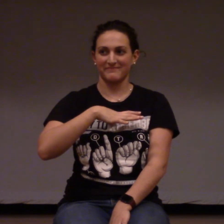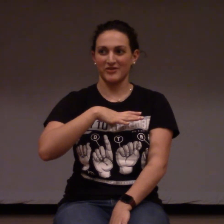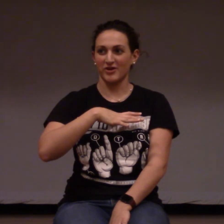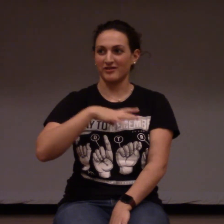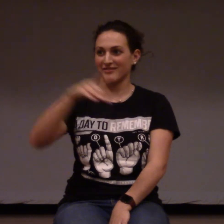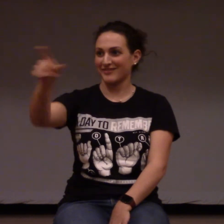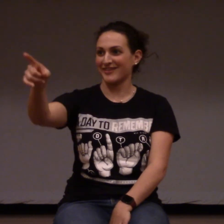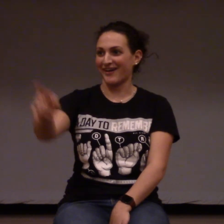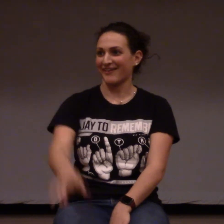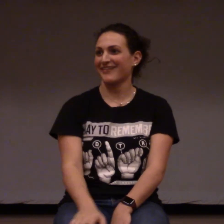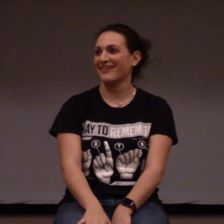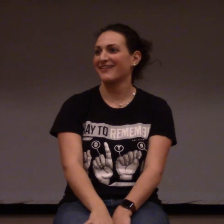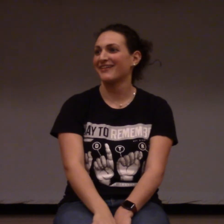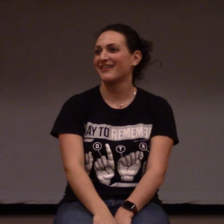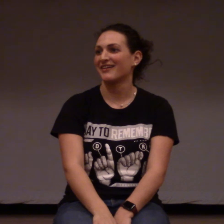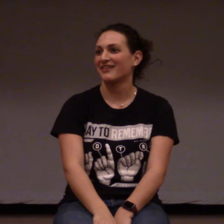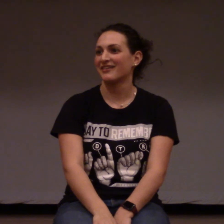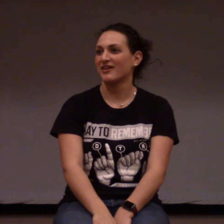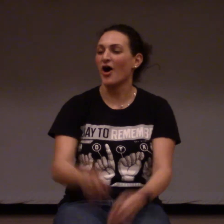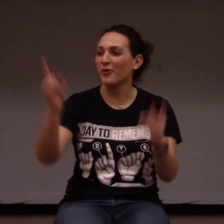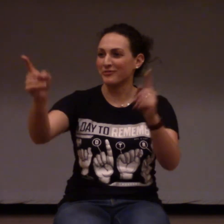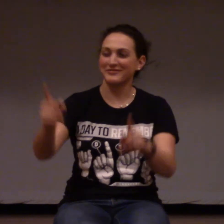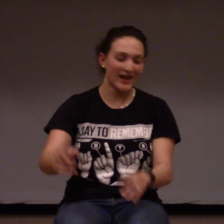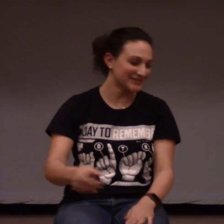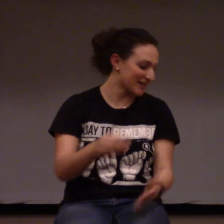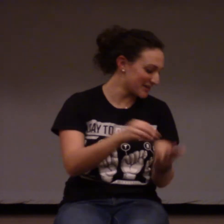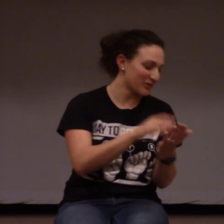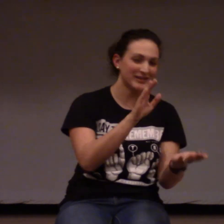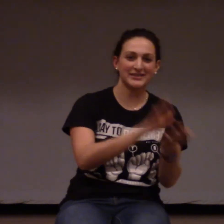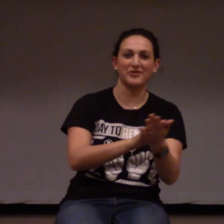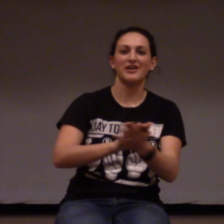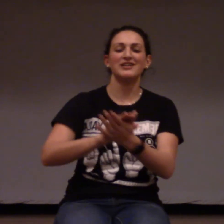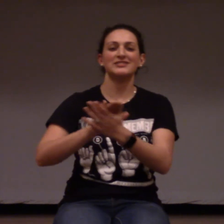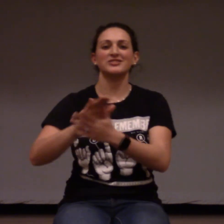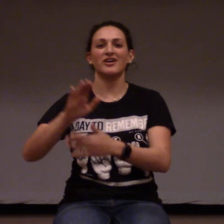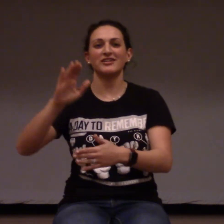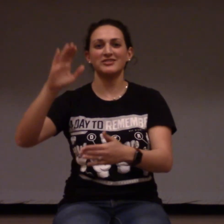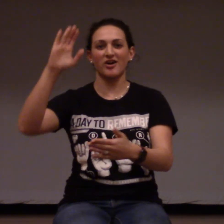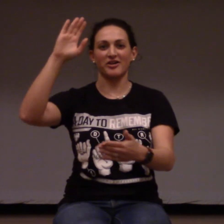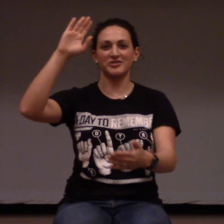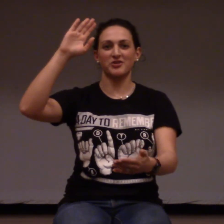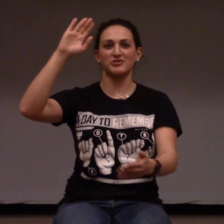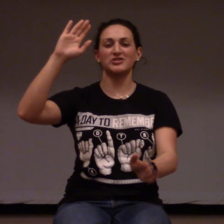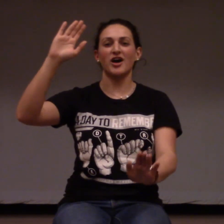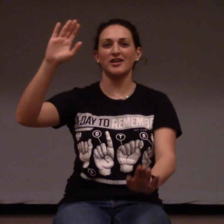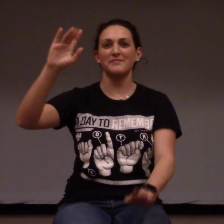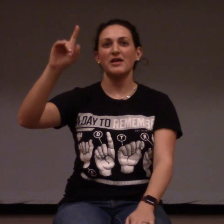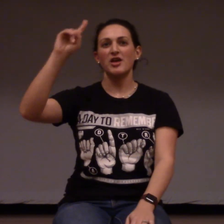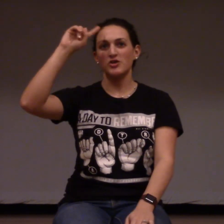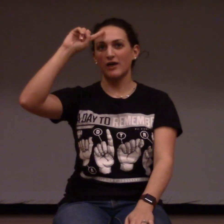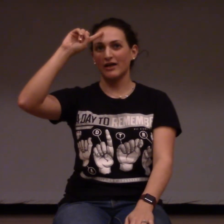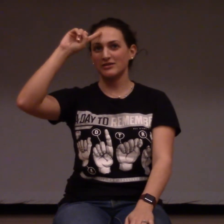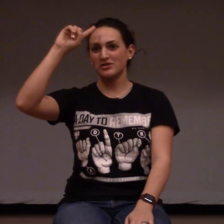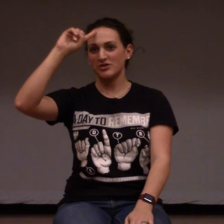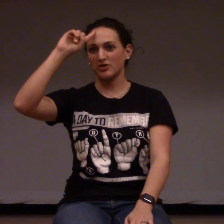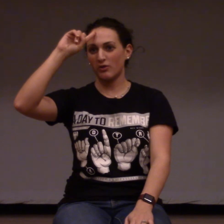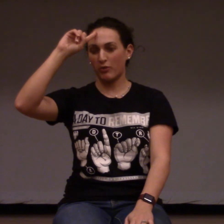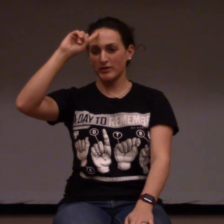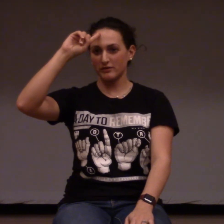Good. Yeah. Son and daughter. Oh, yes, I need to write that down. Son and daughter. So son, you can do a pointer